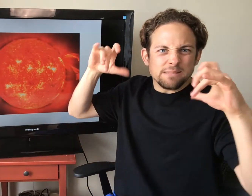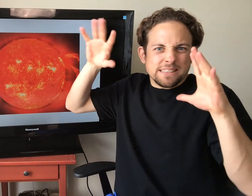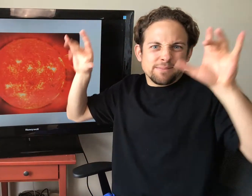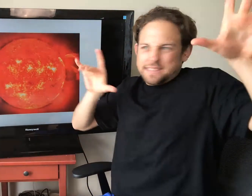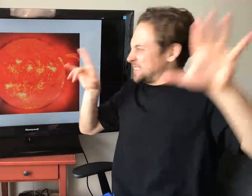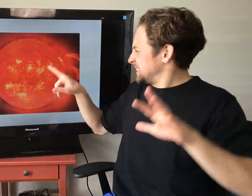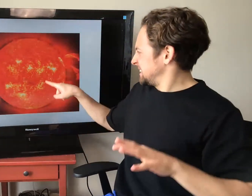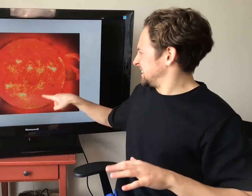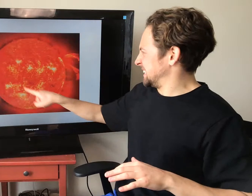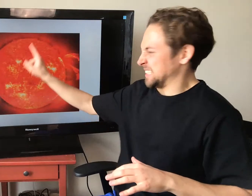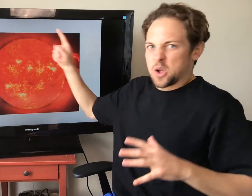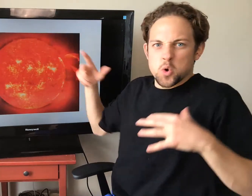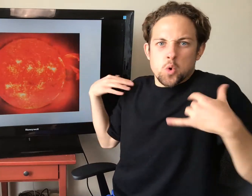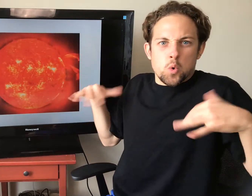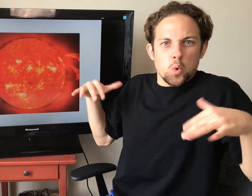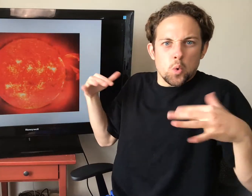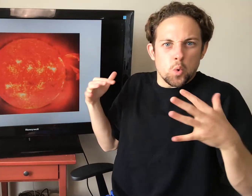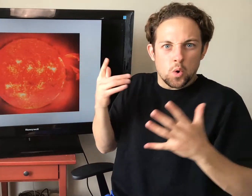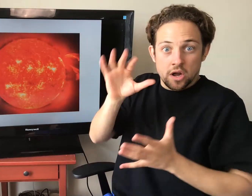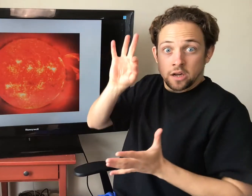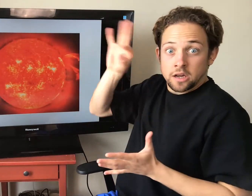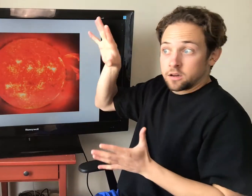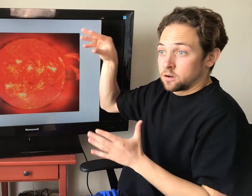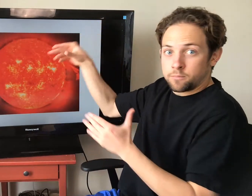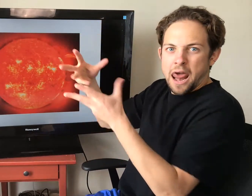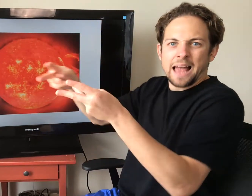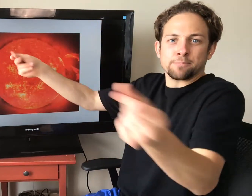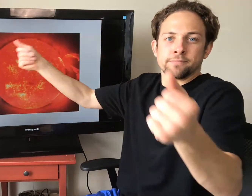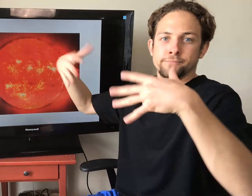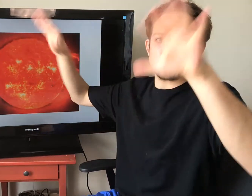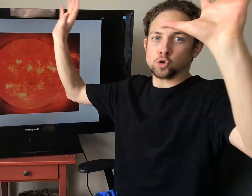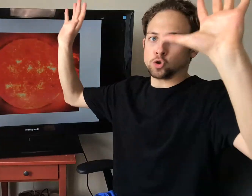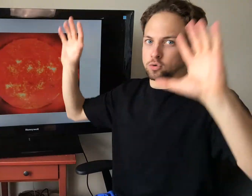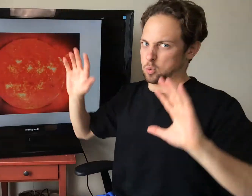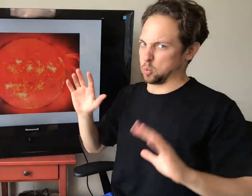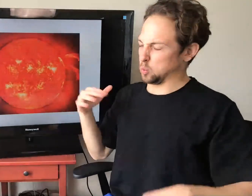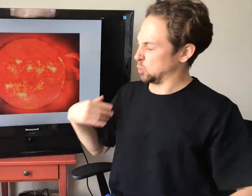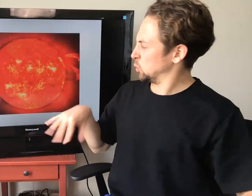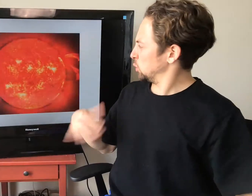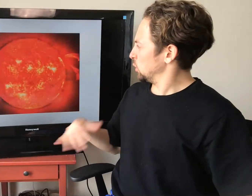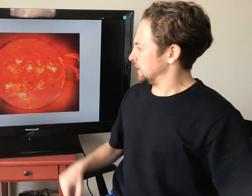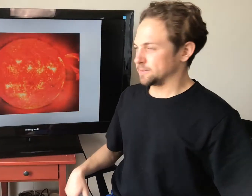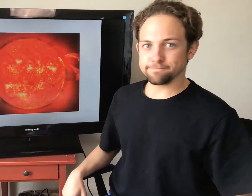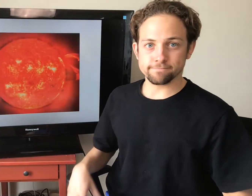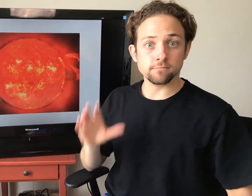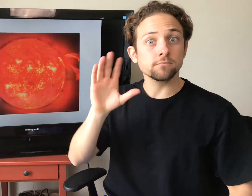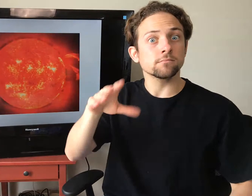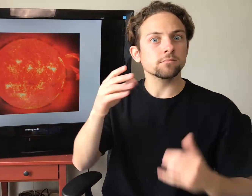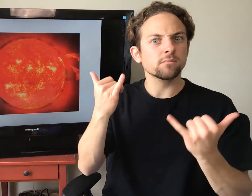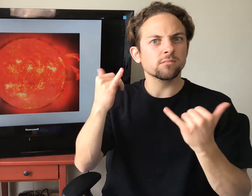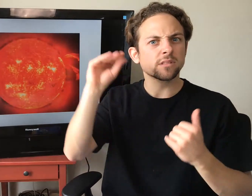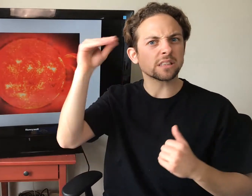It is really hot. You see all those flames around it? If you were to put anything on that sun, it would